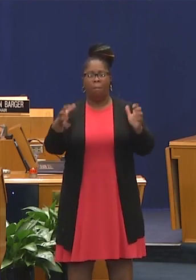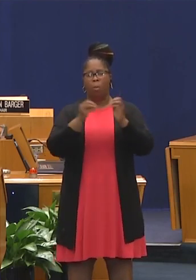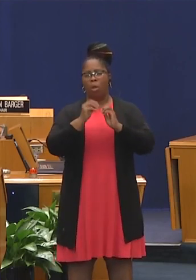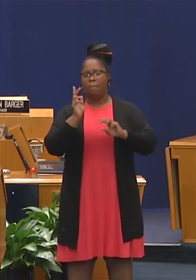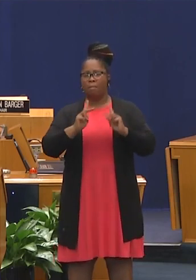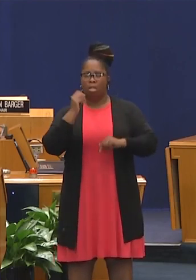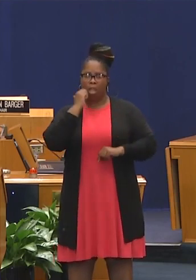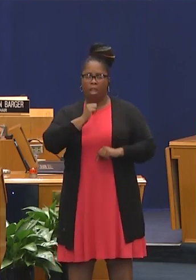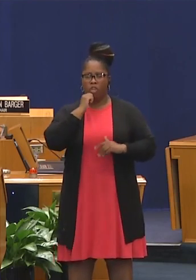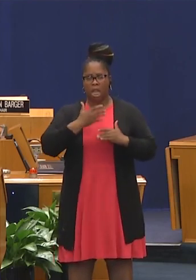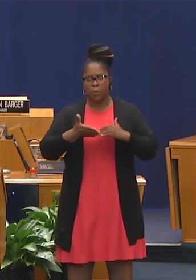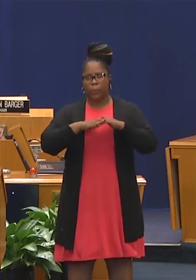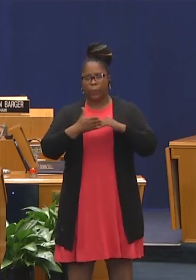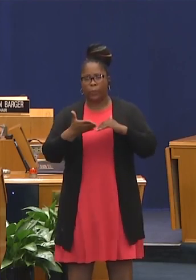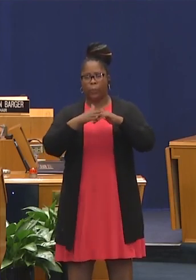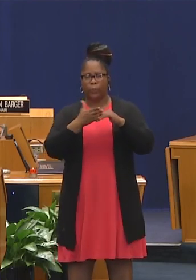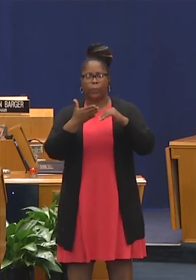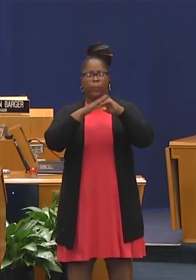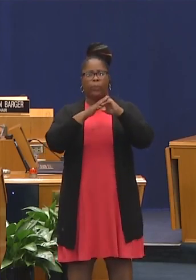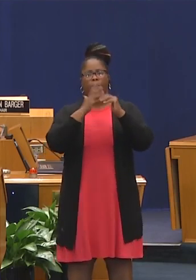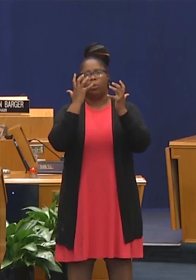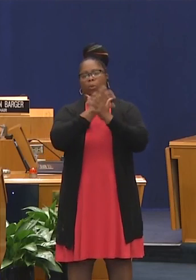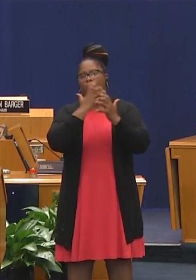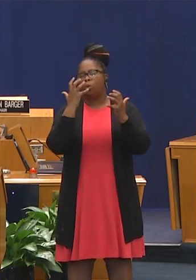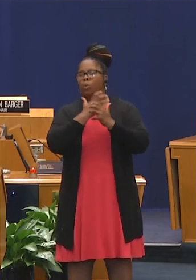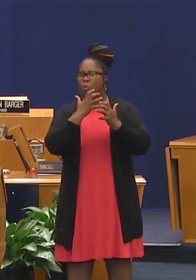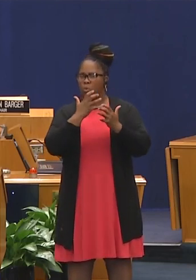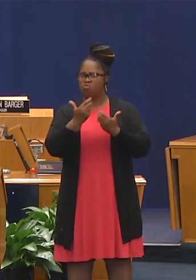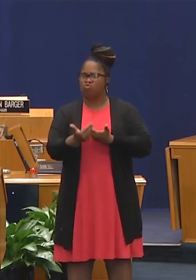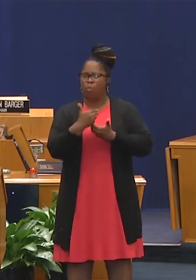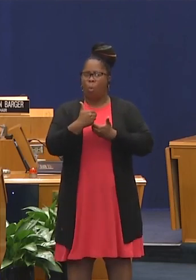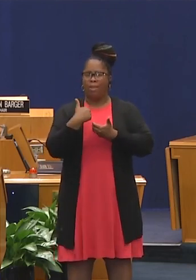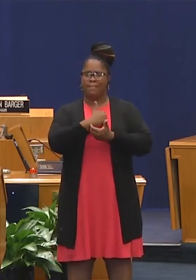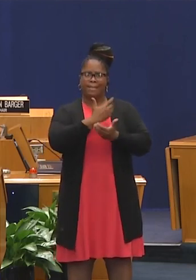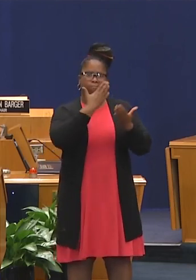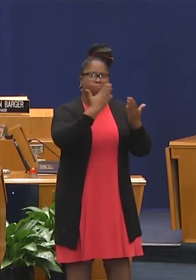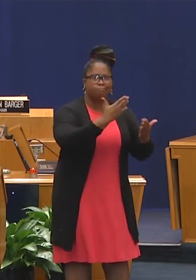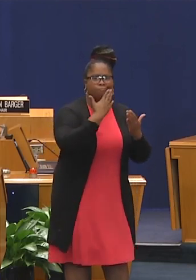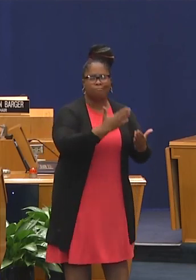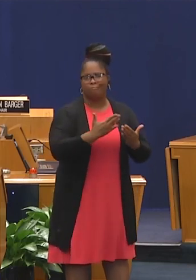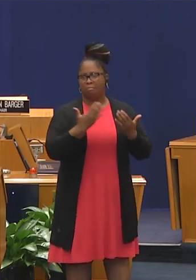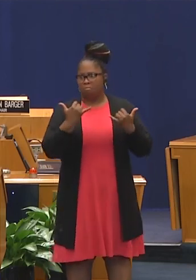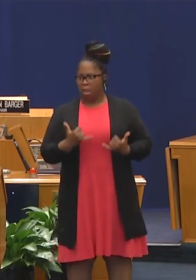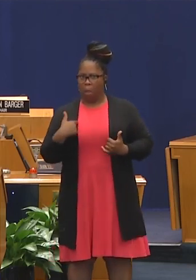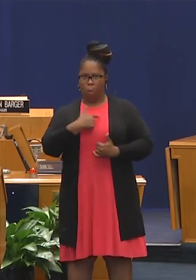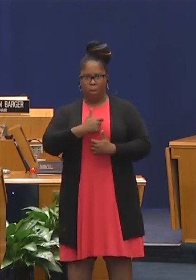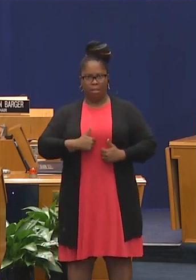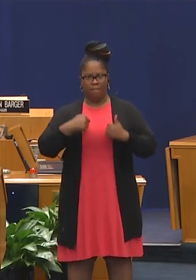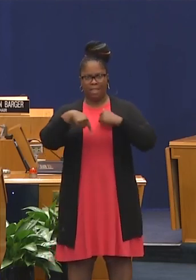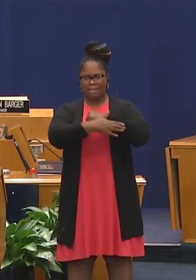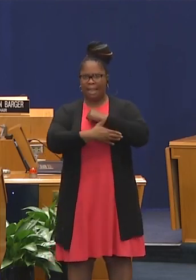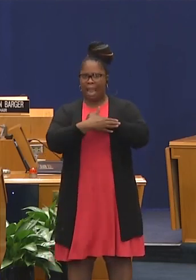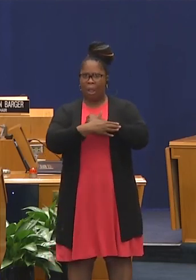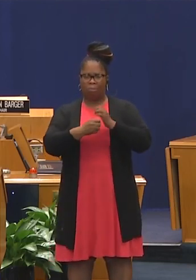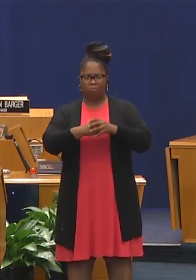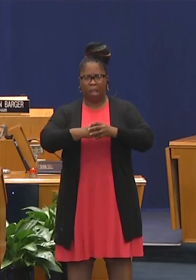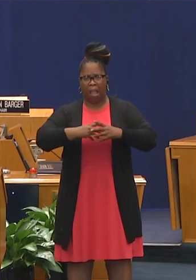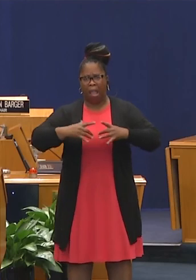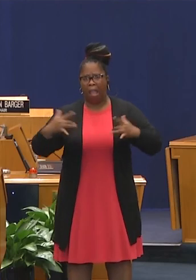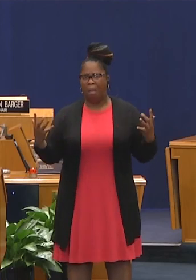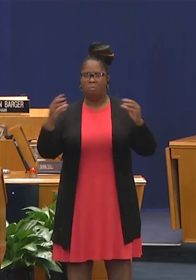day. So please join me in being so grateful that we are now living in a county that has expansive testing